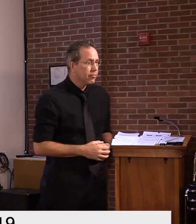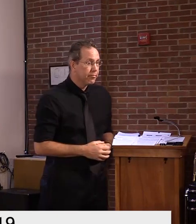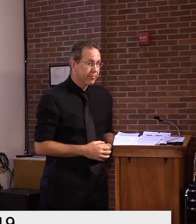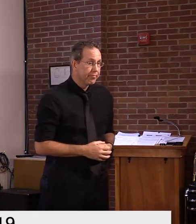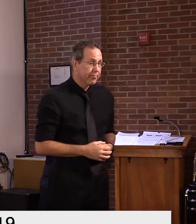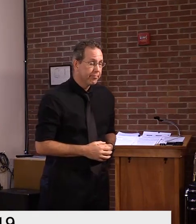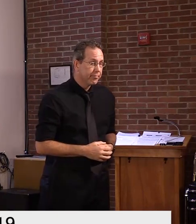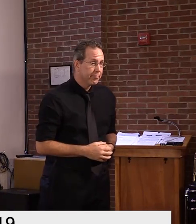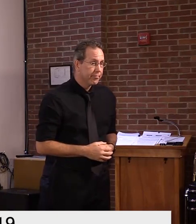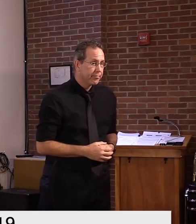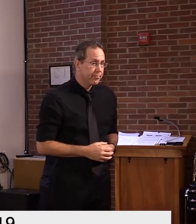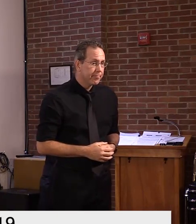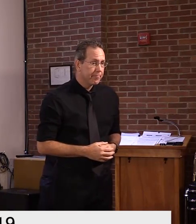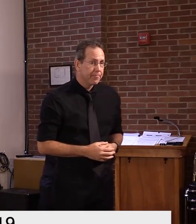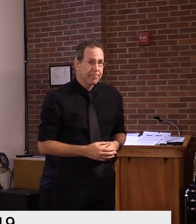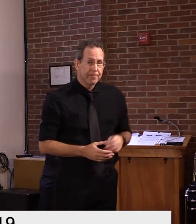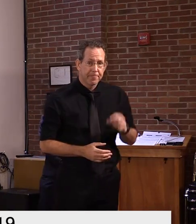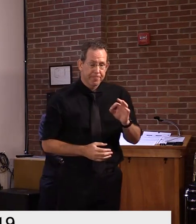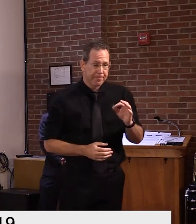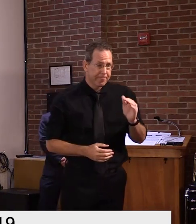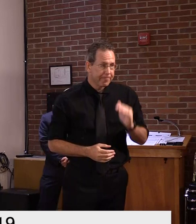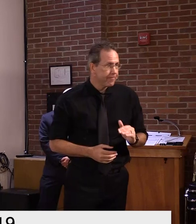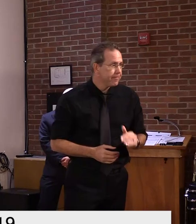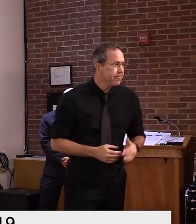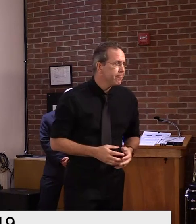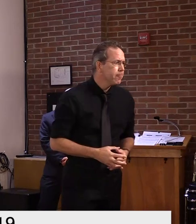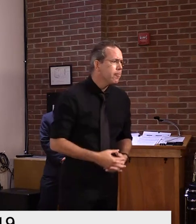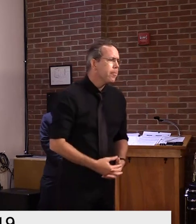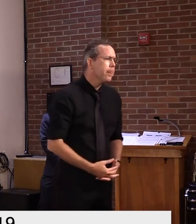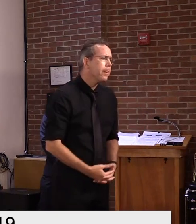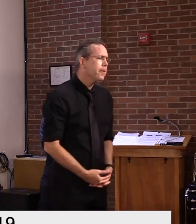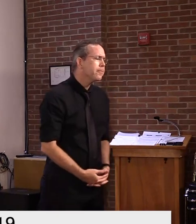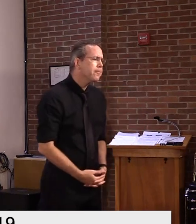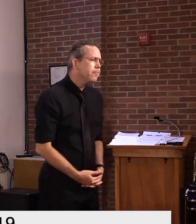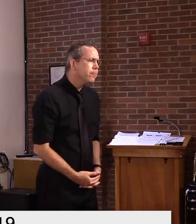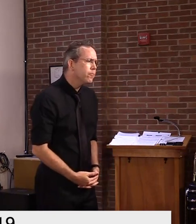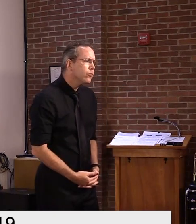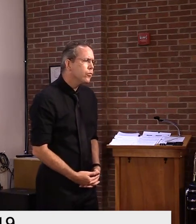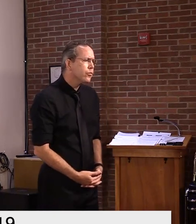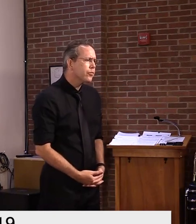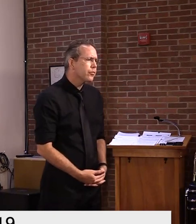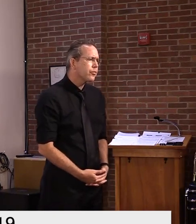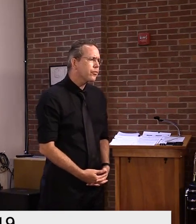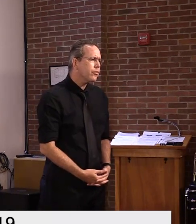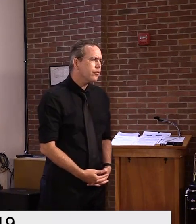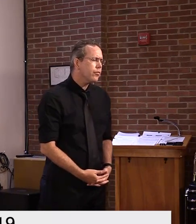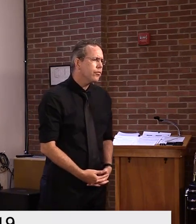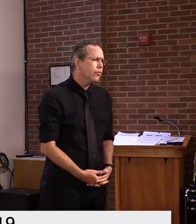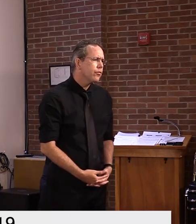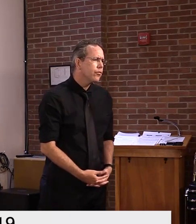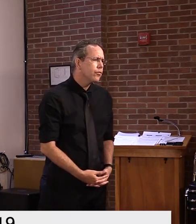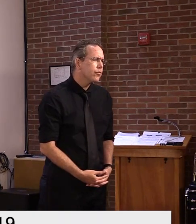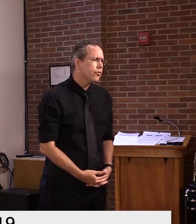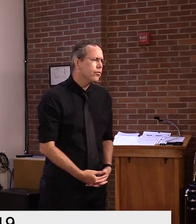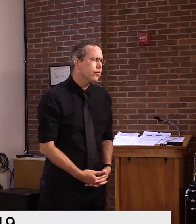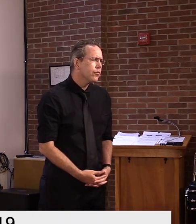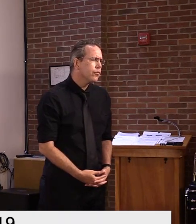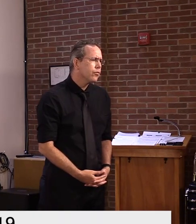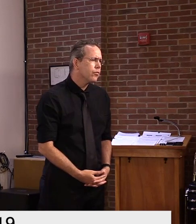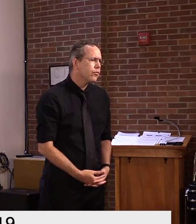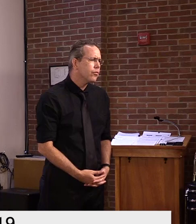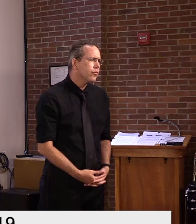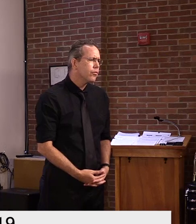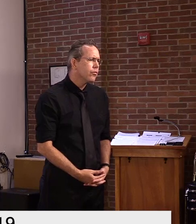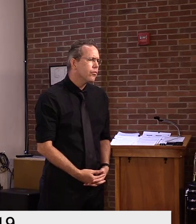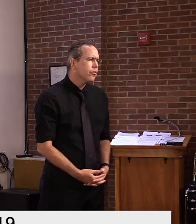I know at one point you said that you were pretty confident that the investigation that the health department was doing, especially in conjunction